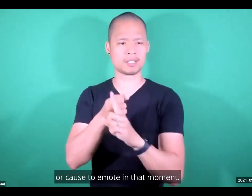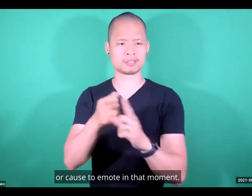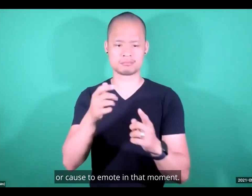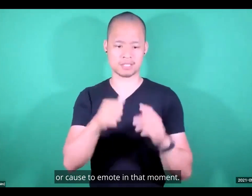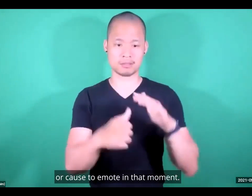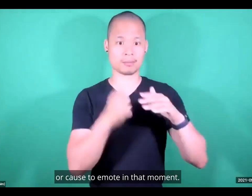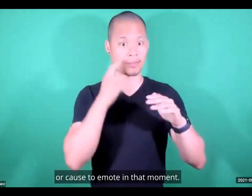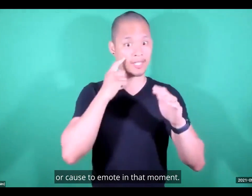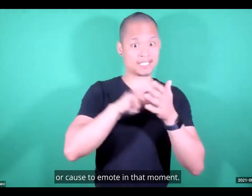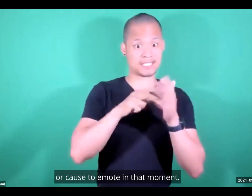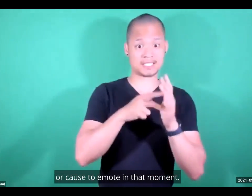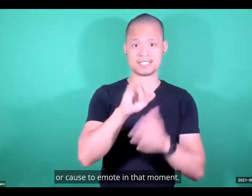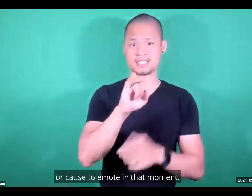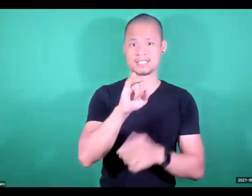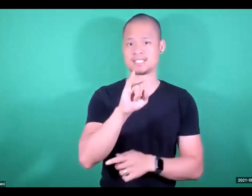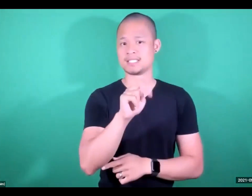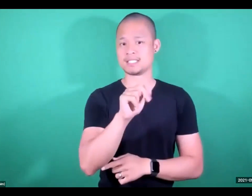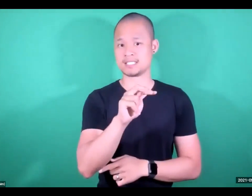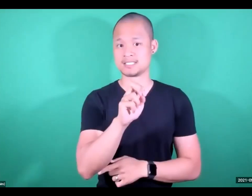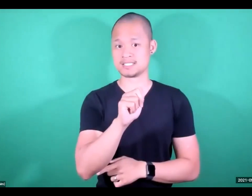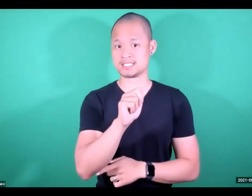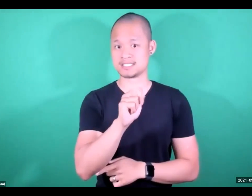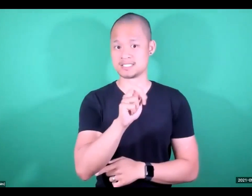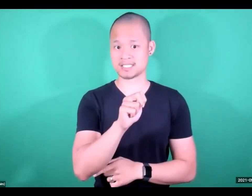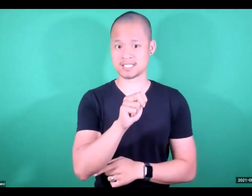to emote in that moment